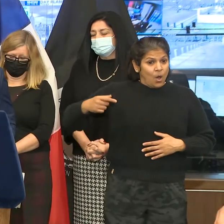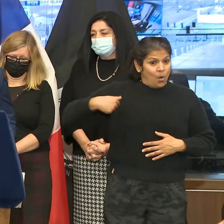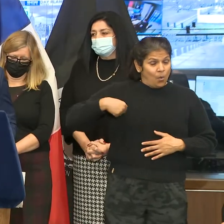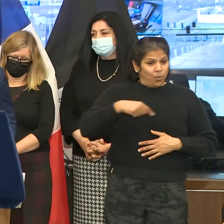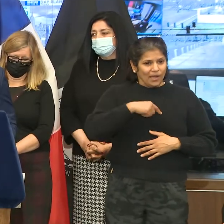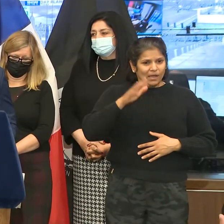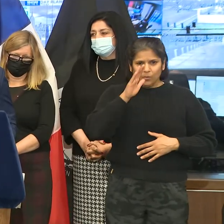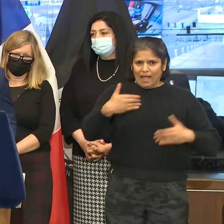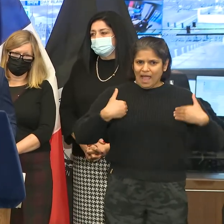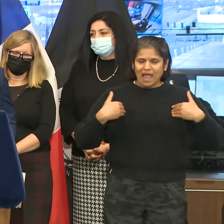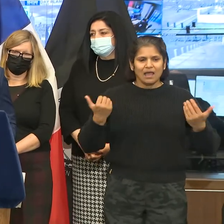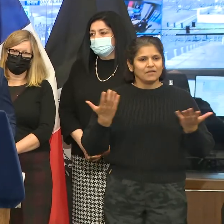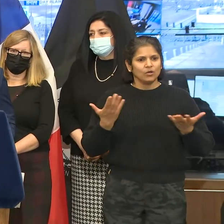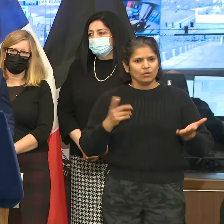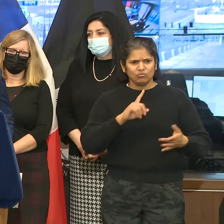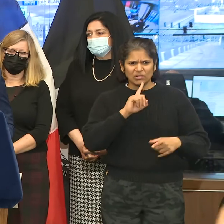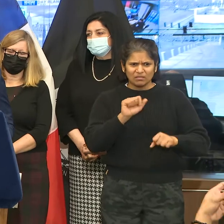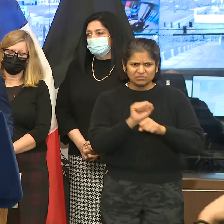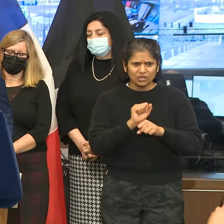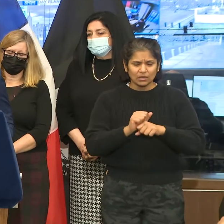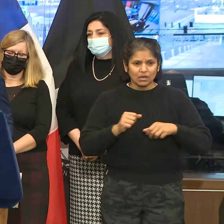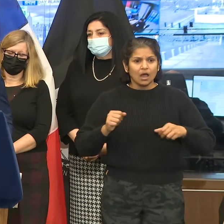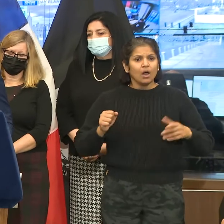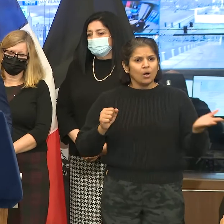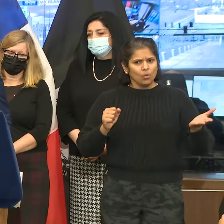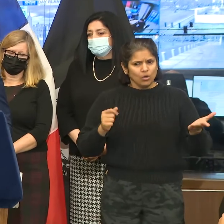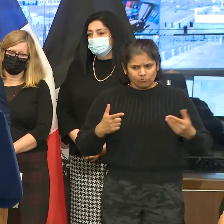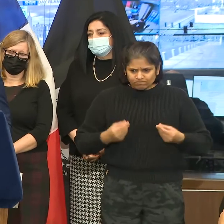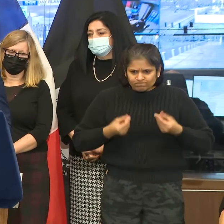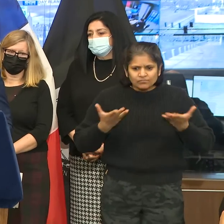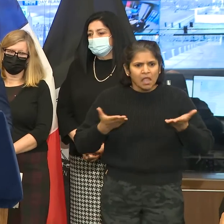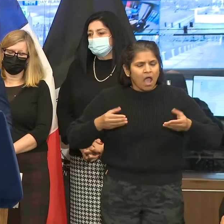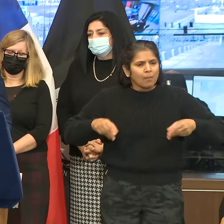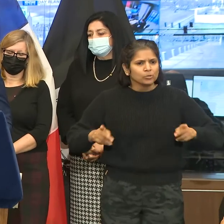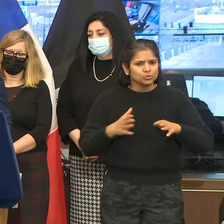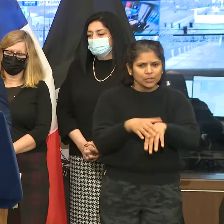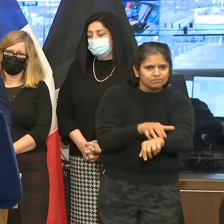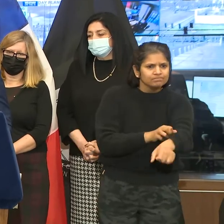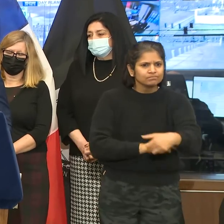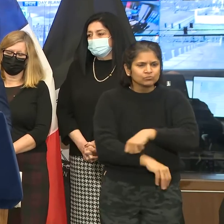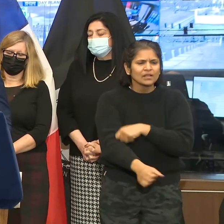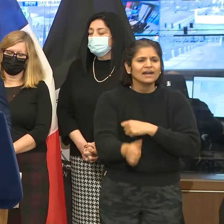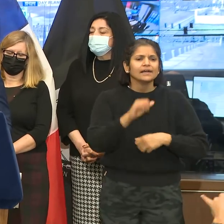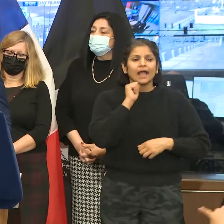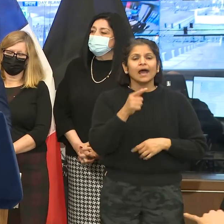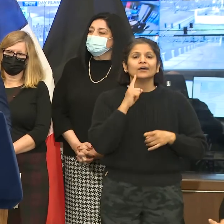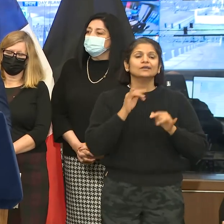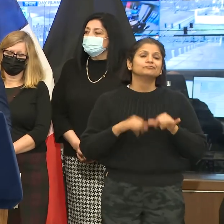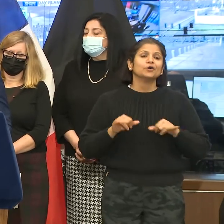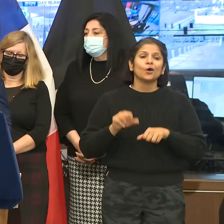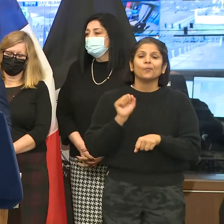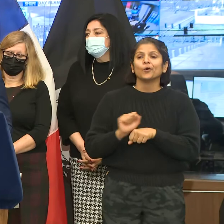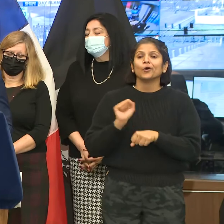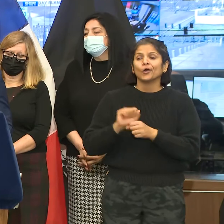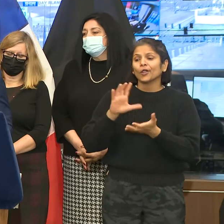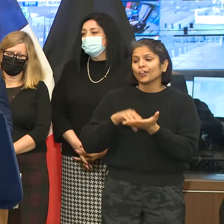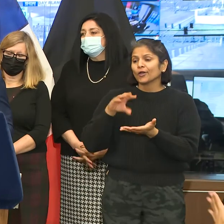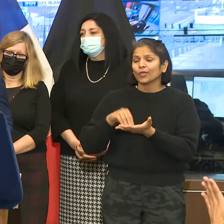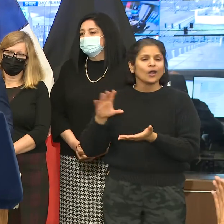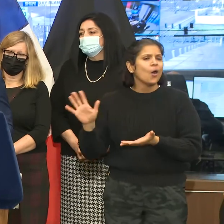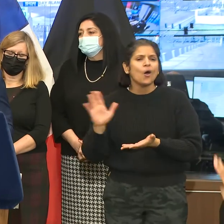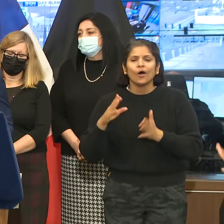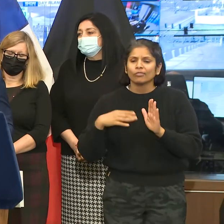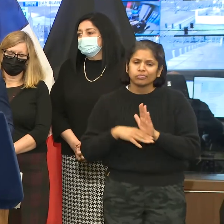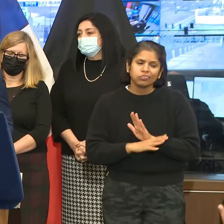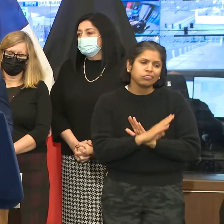in with not the typical learning curve that we have to experience, because he's right. Christina has been